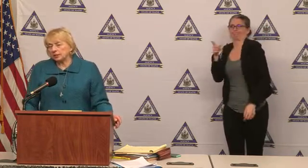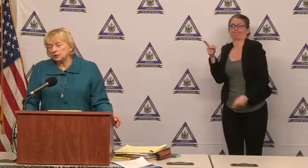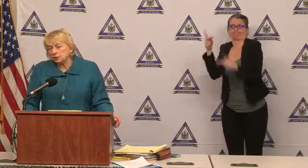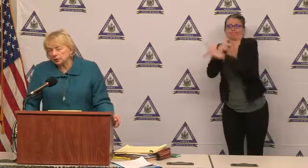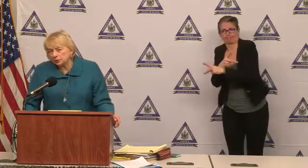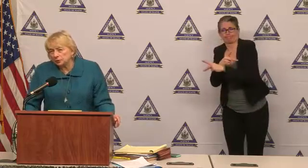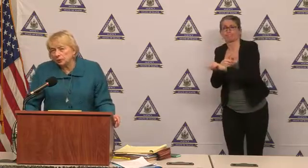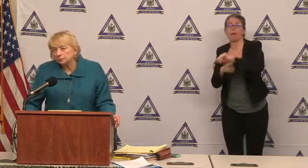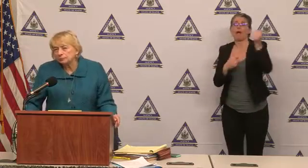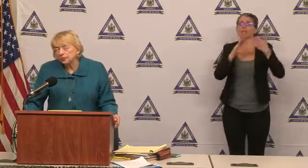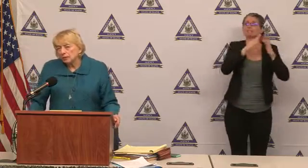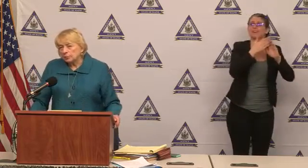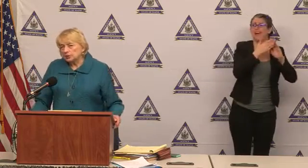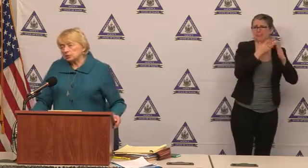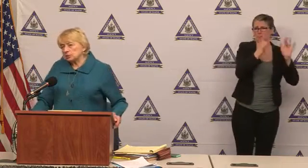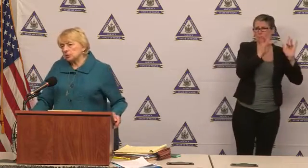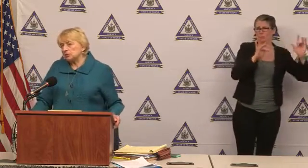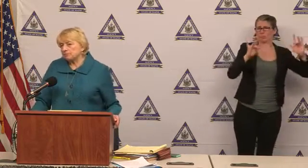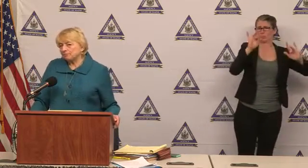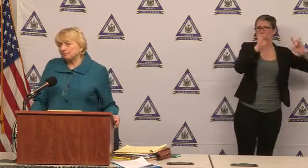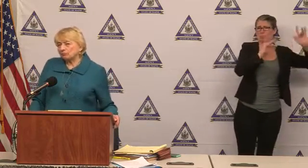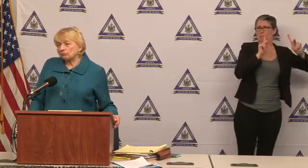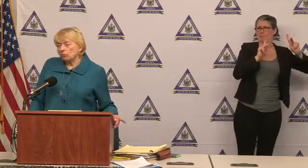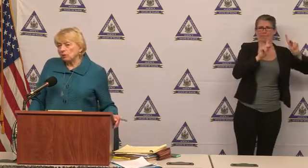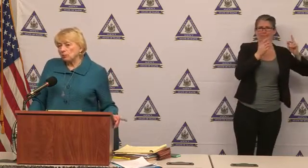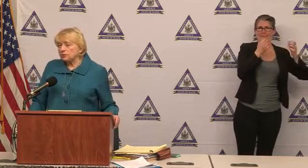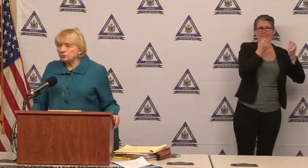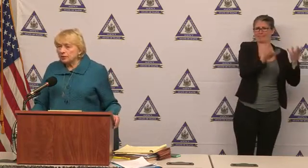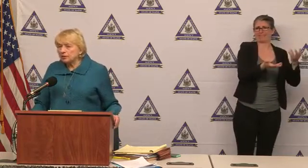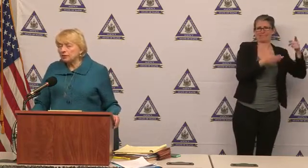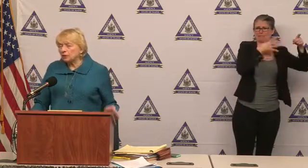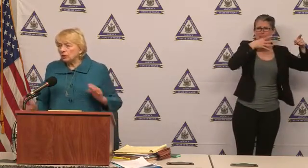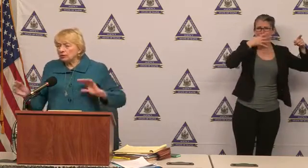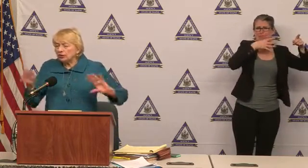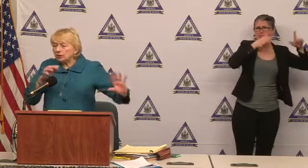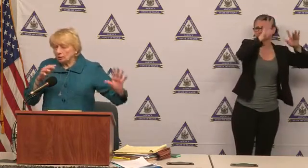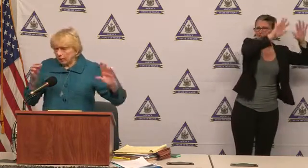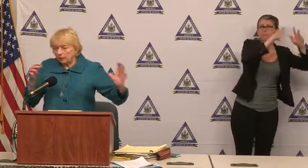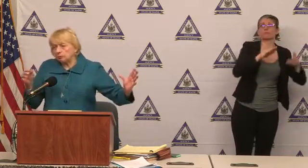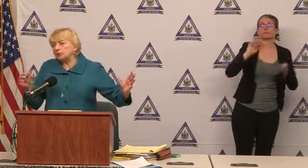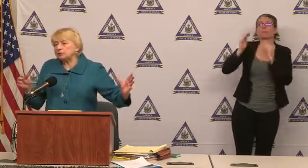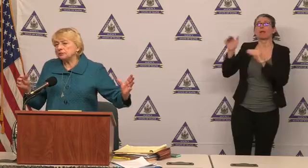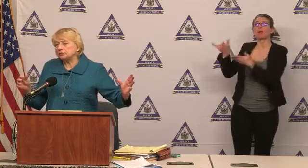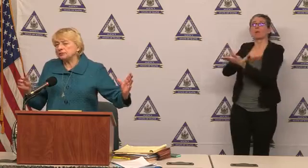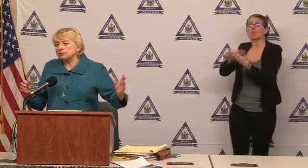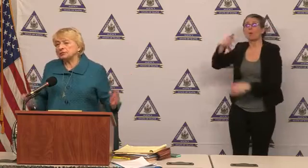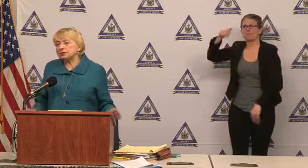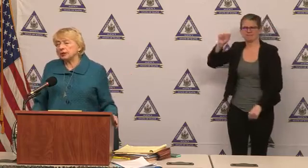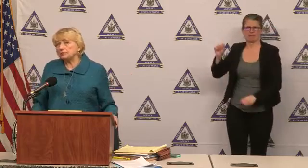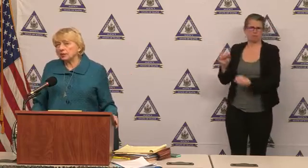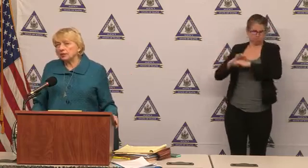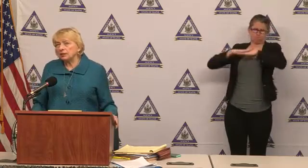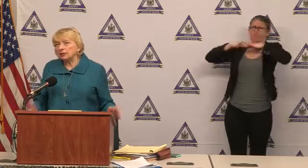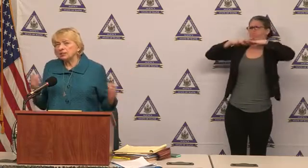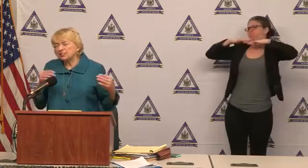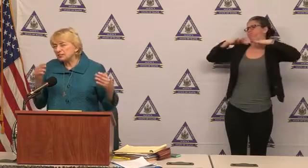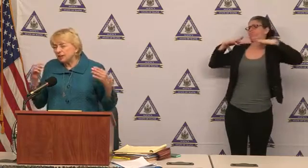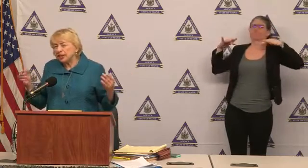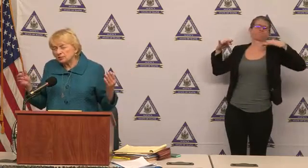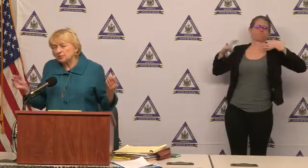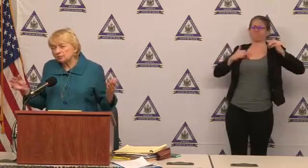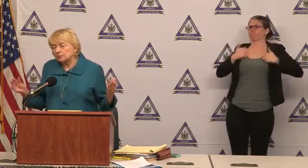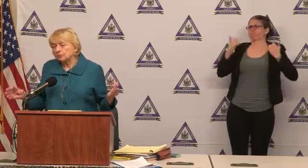Connecticut, Illinois, New York, Massachusetts, Pennsylvania have all taken, California, for instance, and have taken